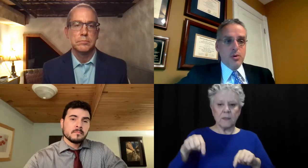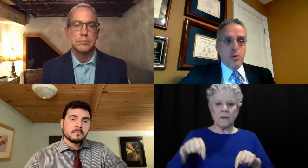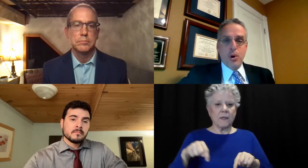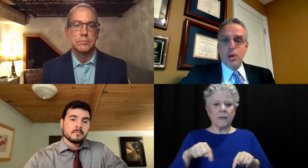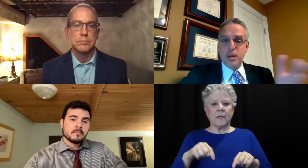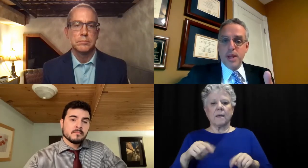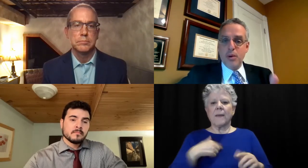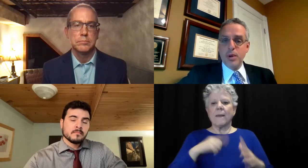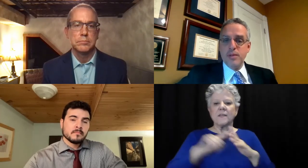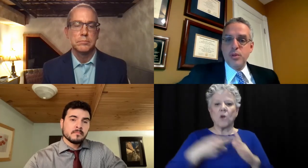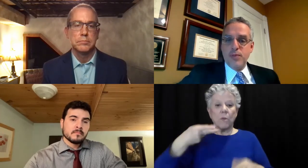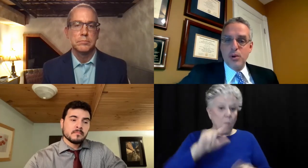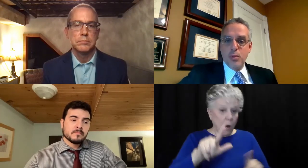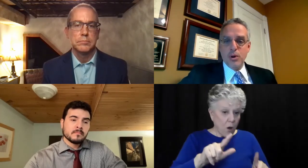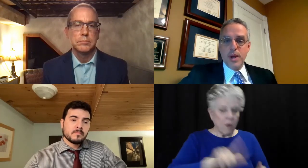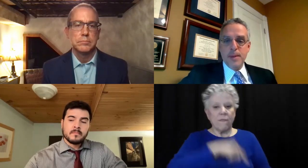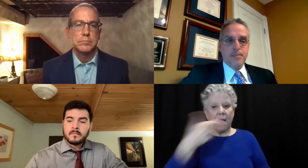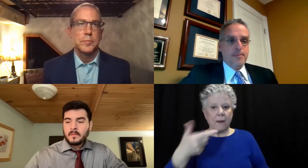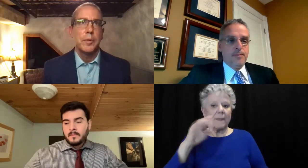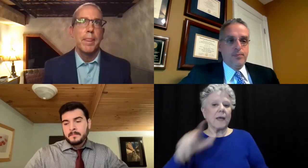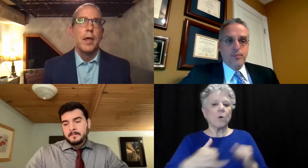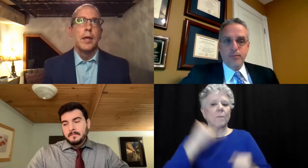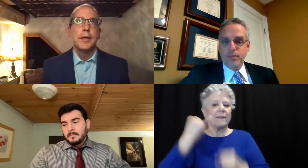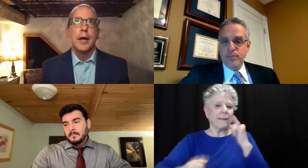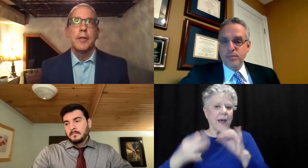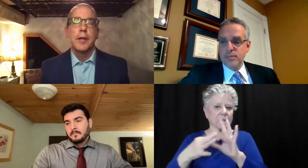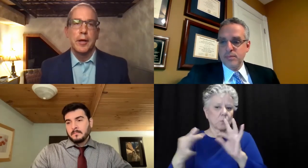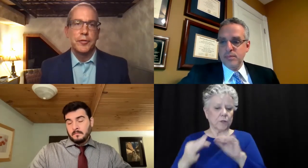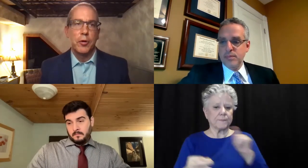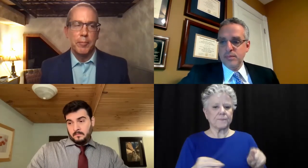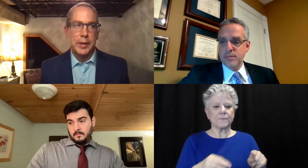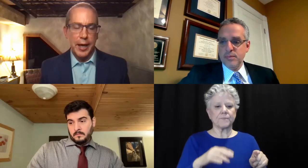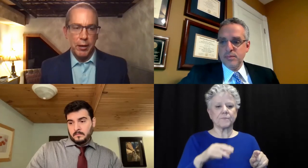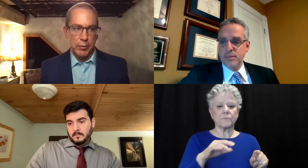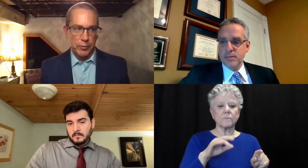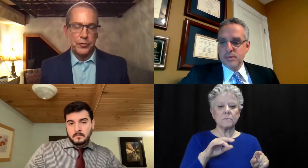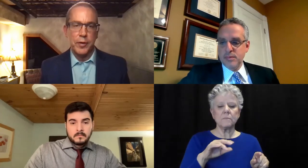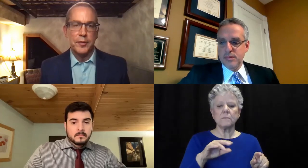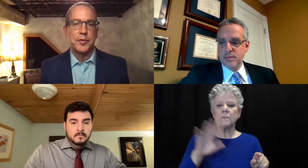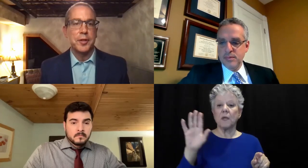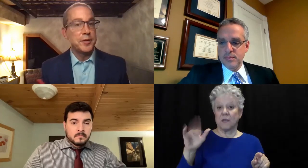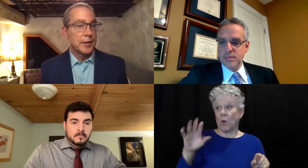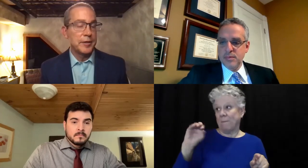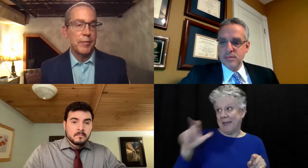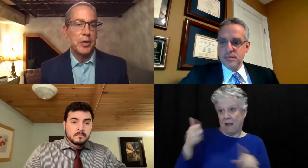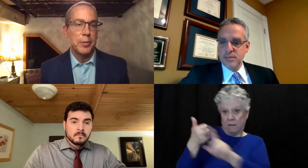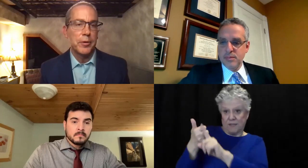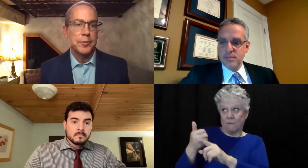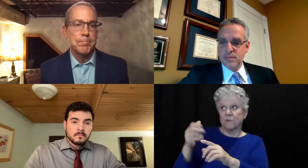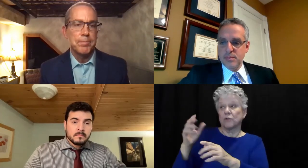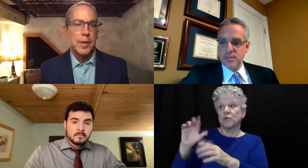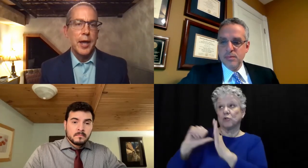Maybe I'll start with you, Paul. Miguel, we'll give you the final word, okay? Yeah, so Miguel stressed the dignity of the